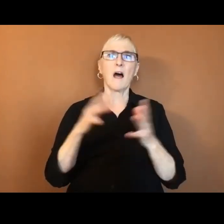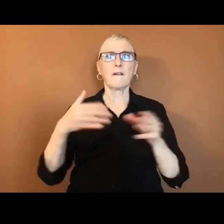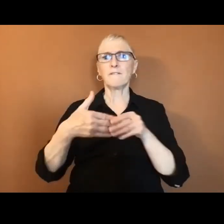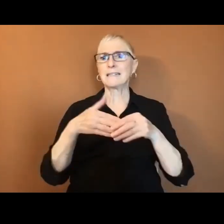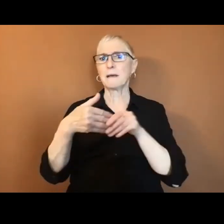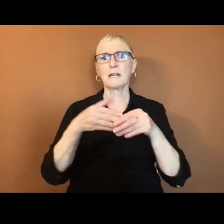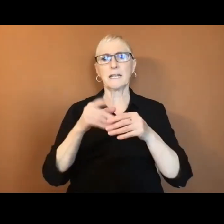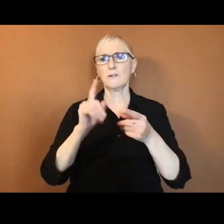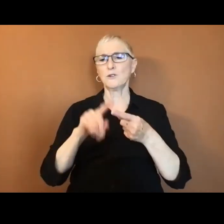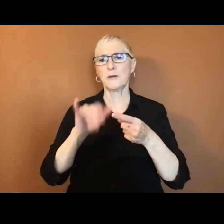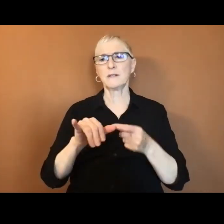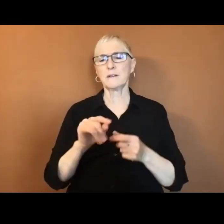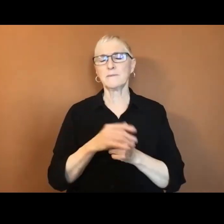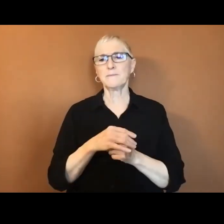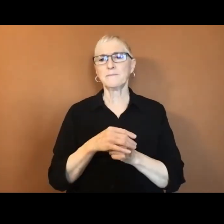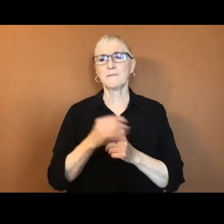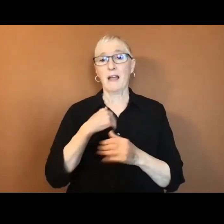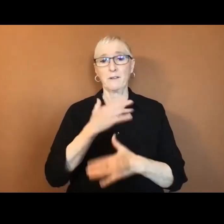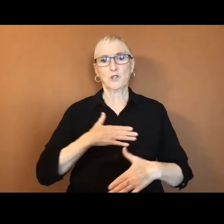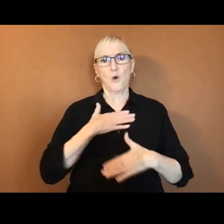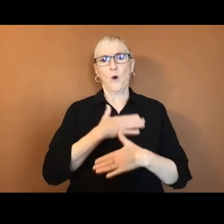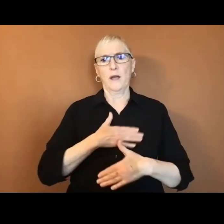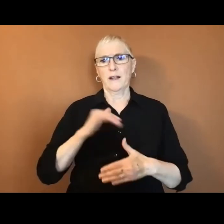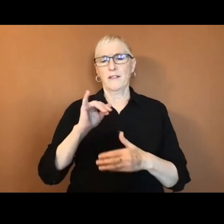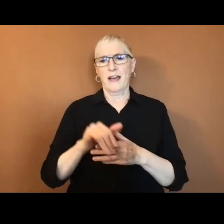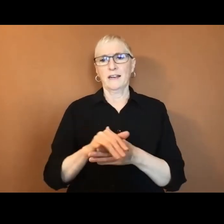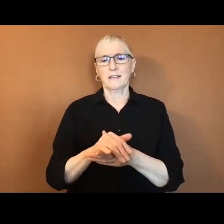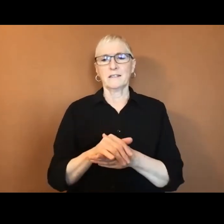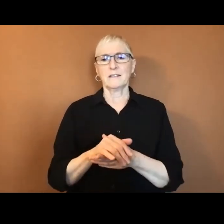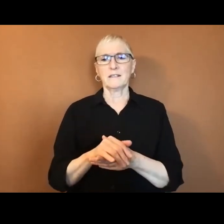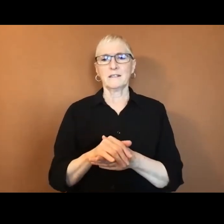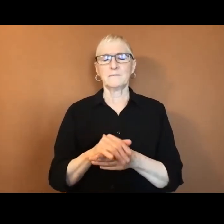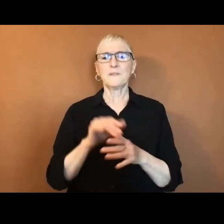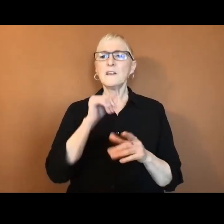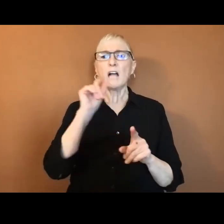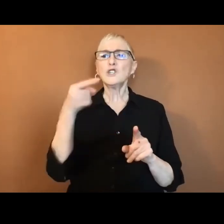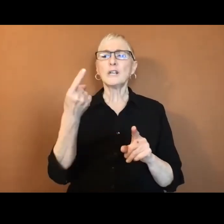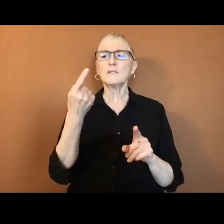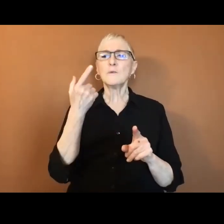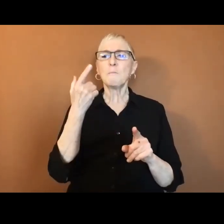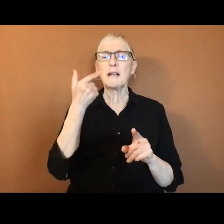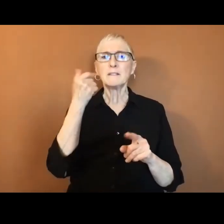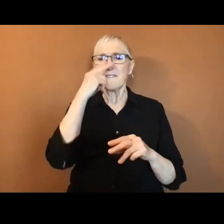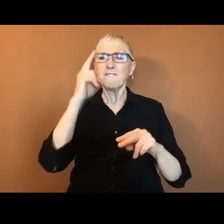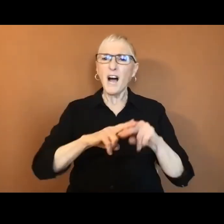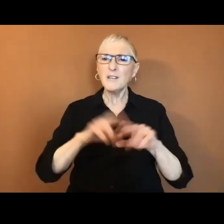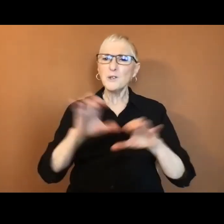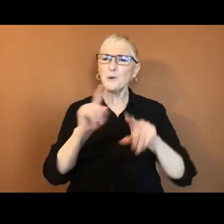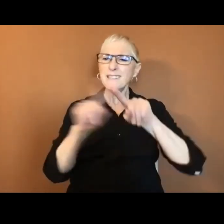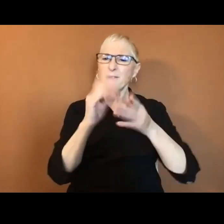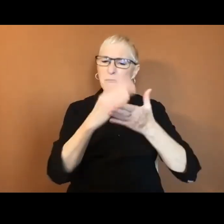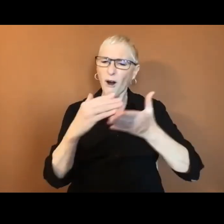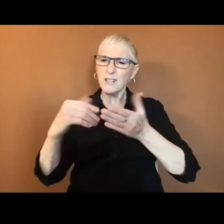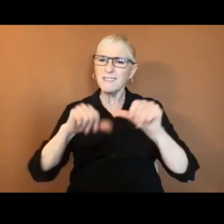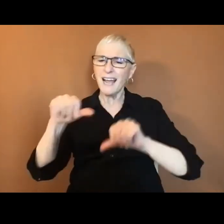is great. And I've enjoyed that so much, not only just because it's fun to be able to do different components, but also because